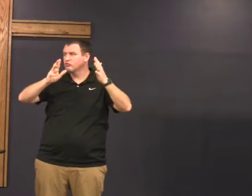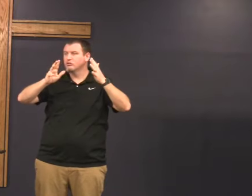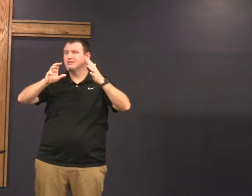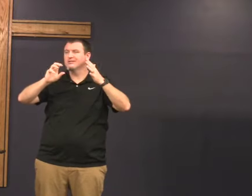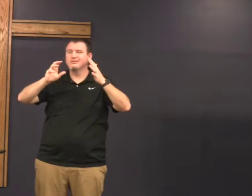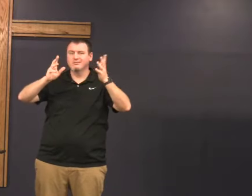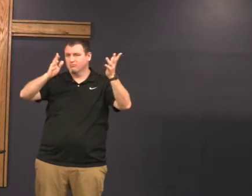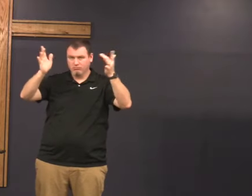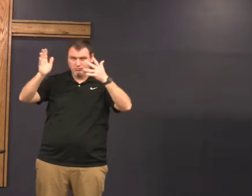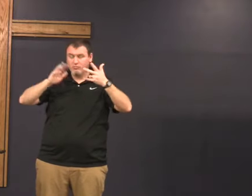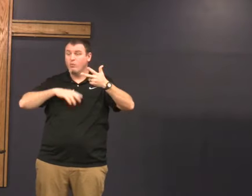stars,